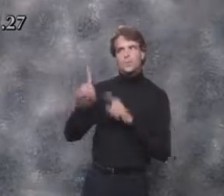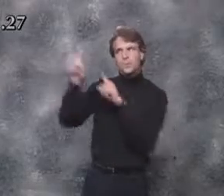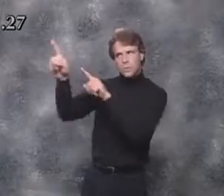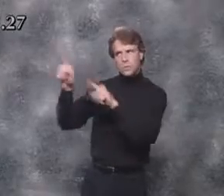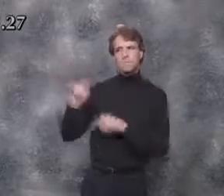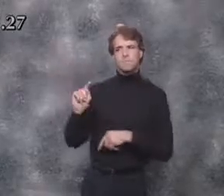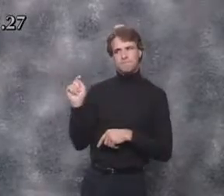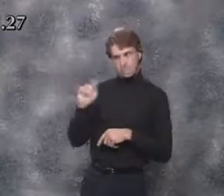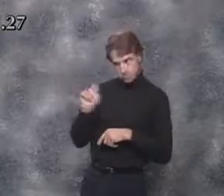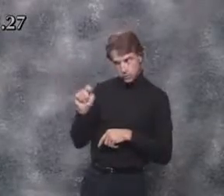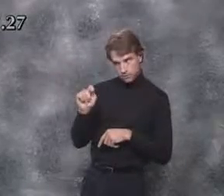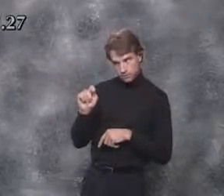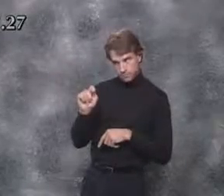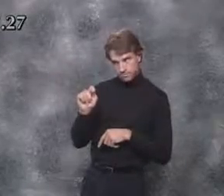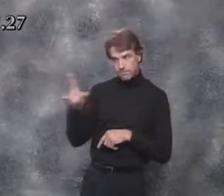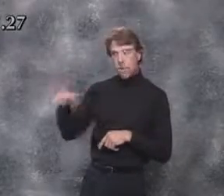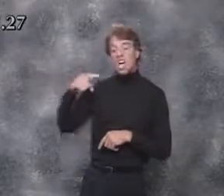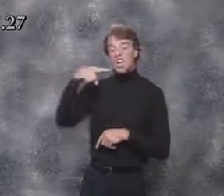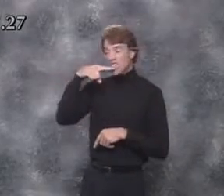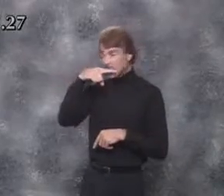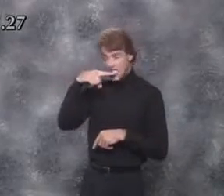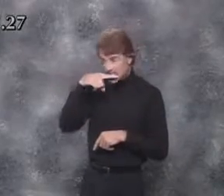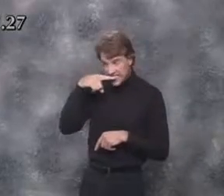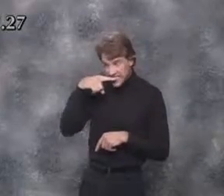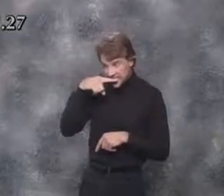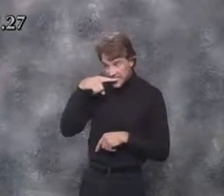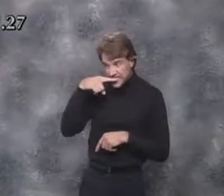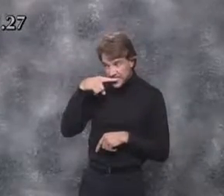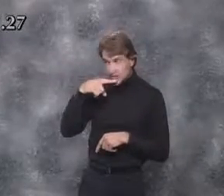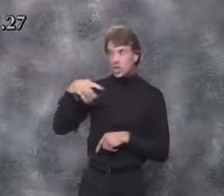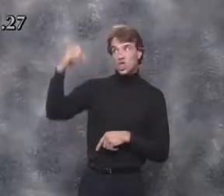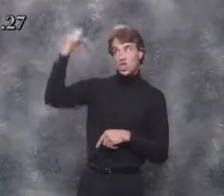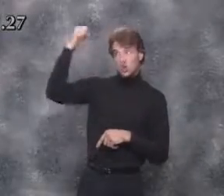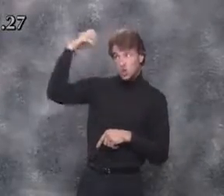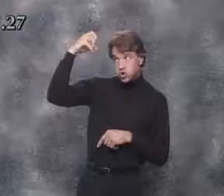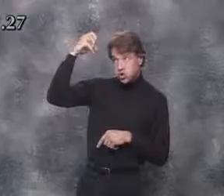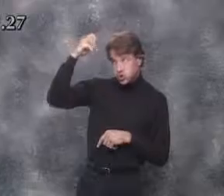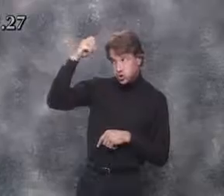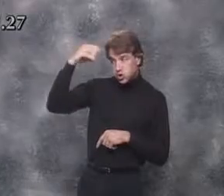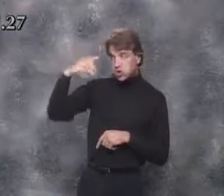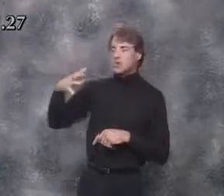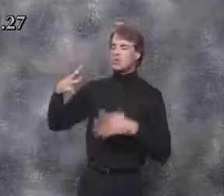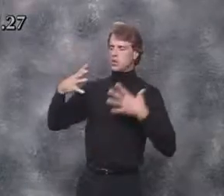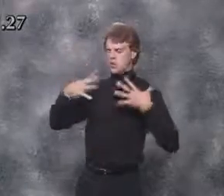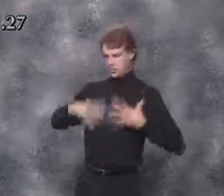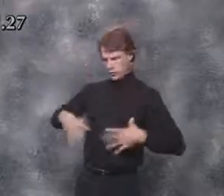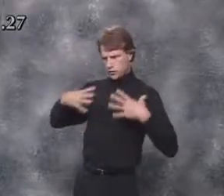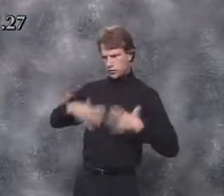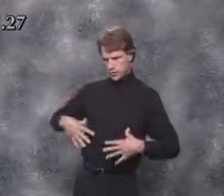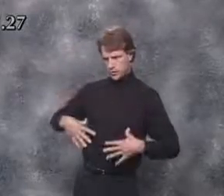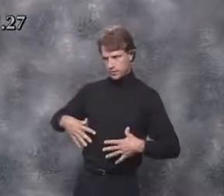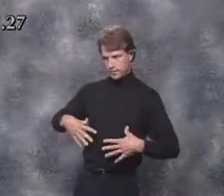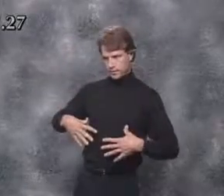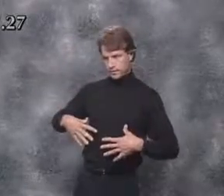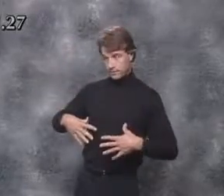"Both of you go upstairs to the bathroom, brush your teeth, shower, get